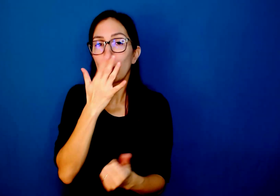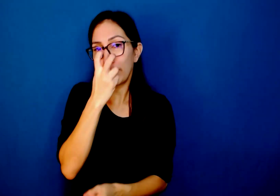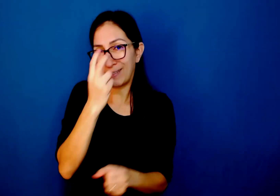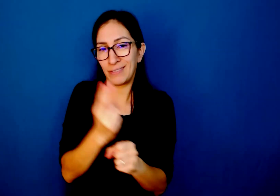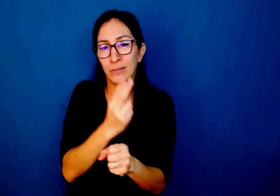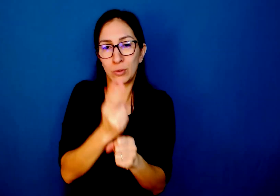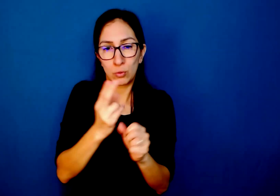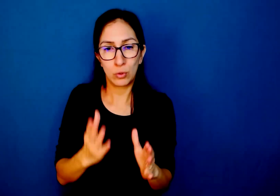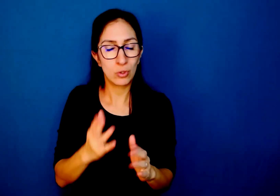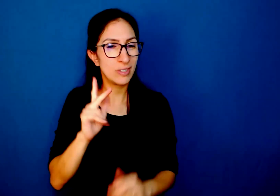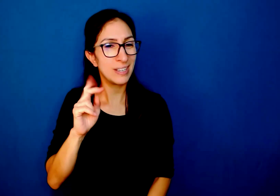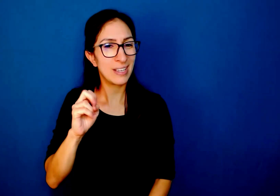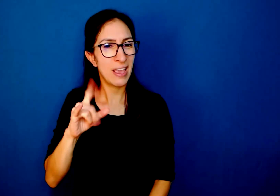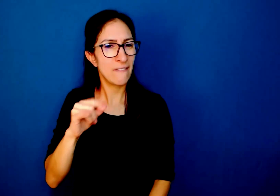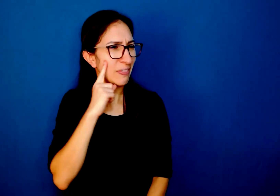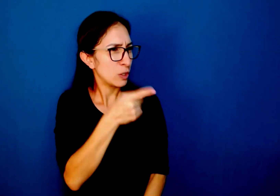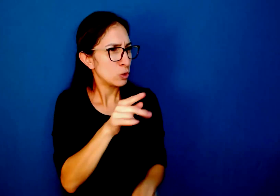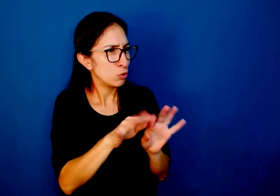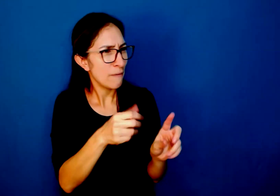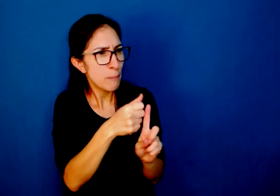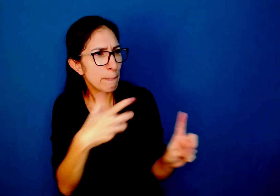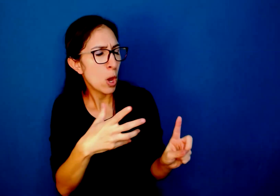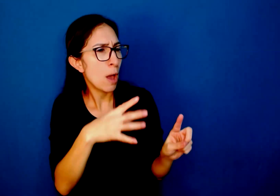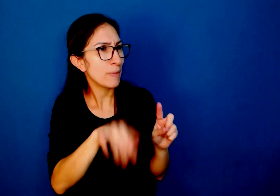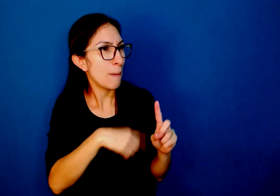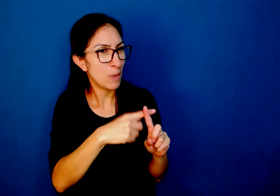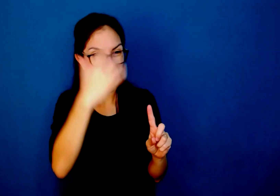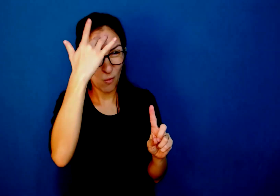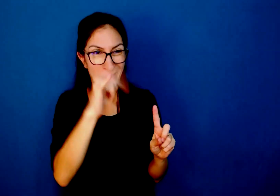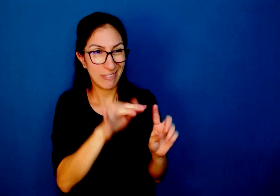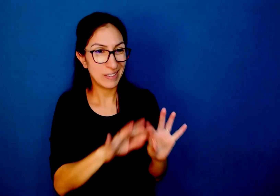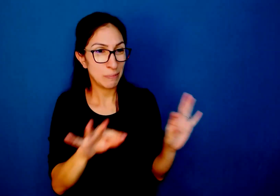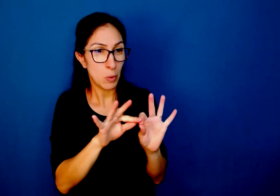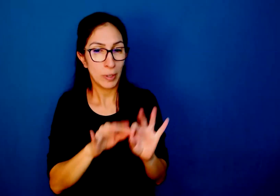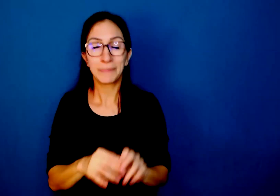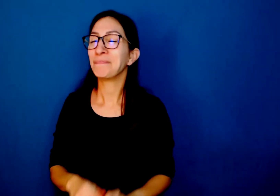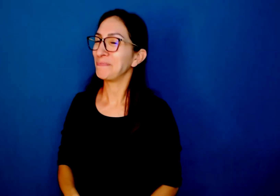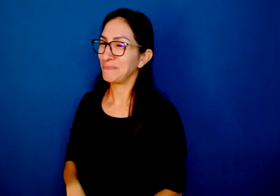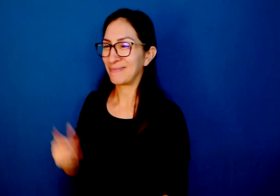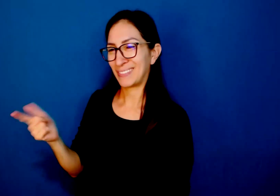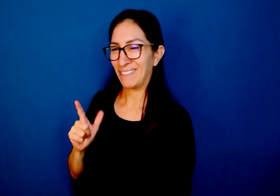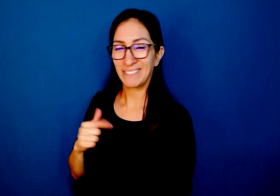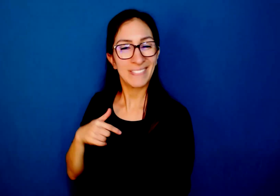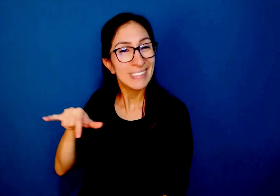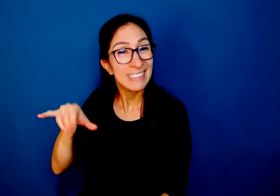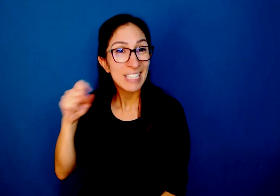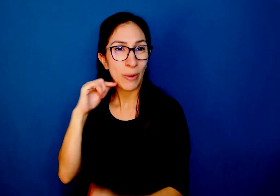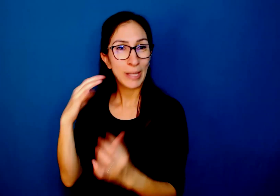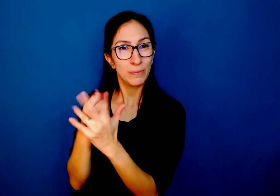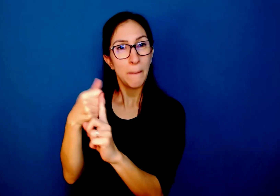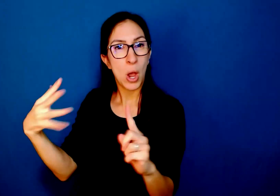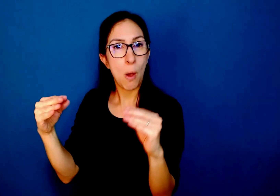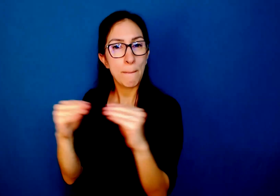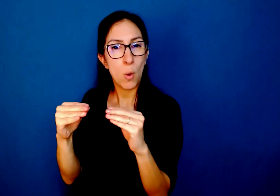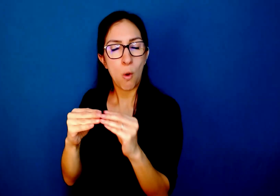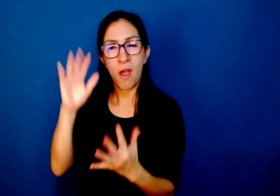is important. Of course. So let's talk about color contrast some more. Low contrast, it's not just a problem